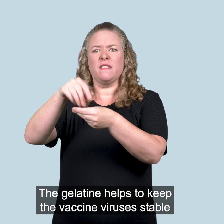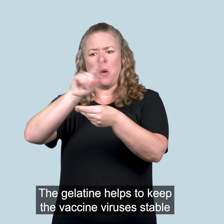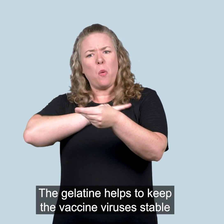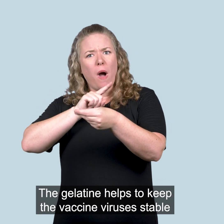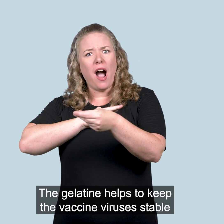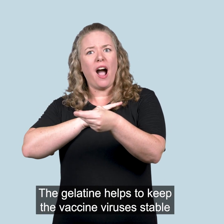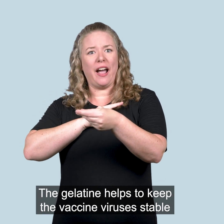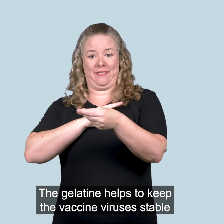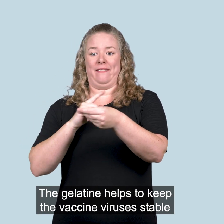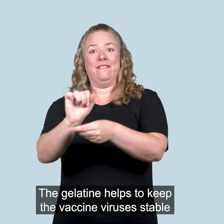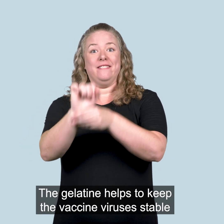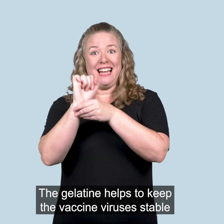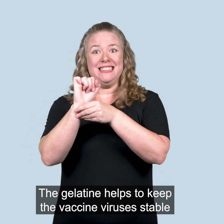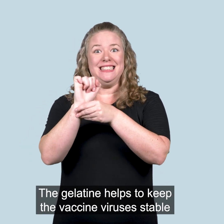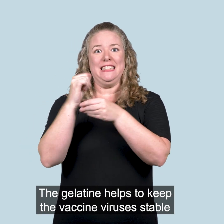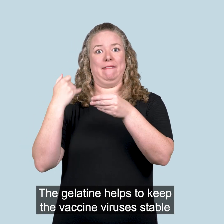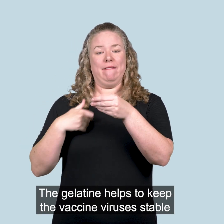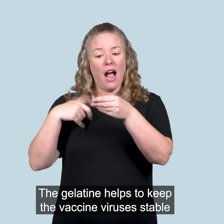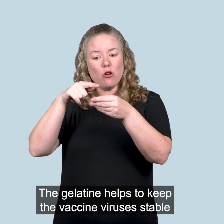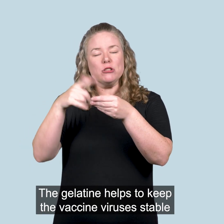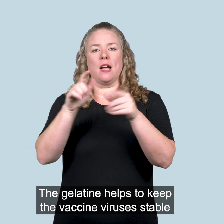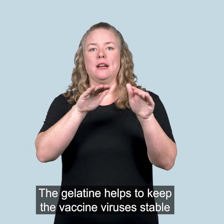The gelatine helps to keep the vaccine viruses stable,